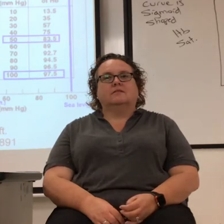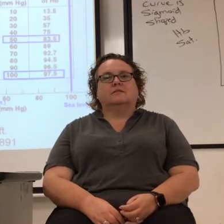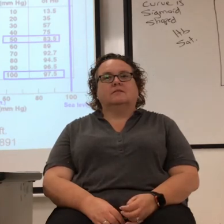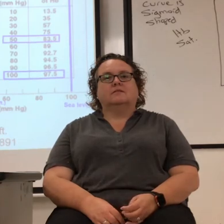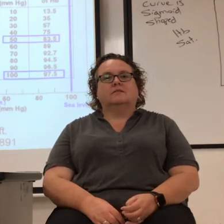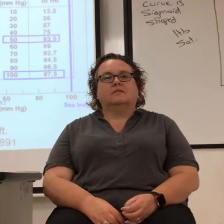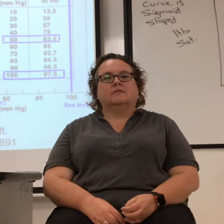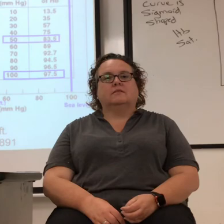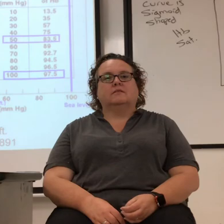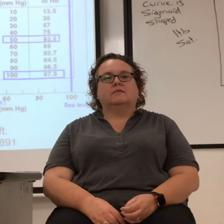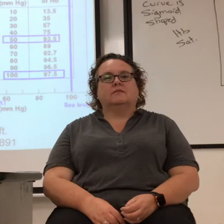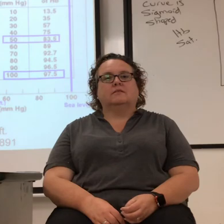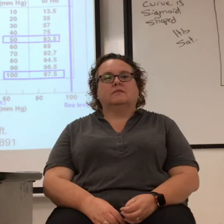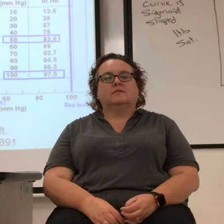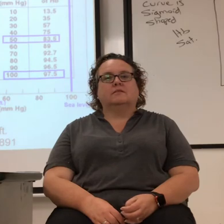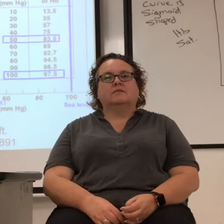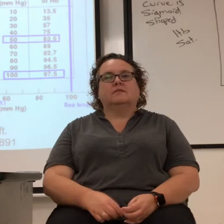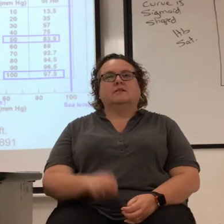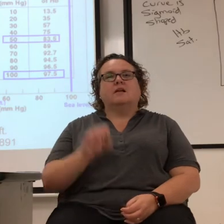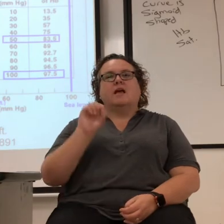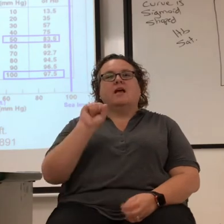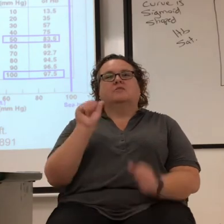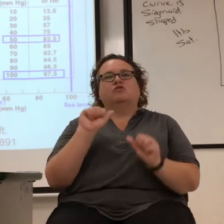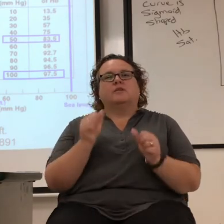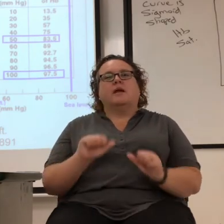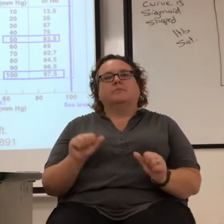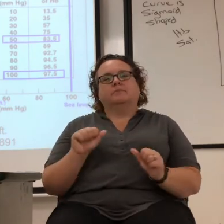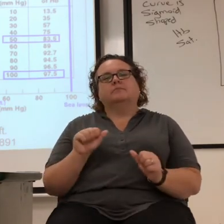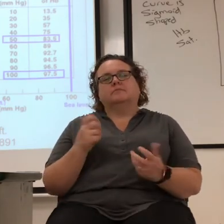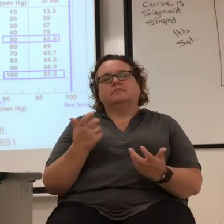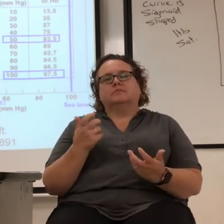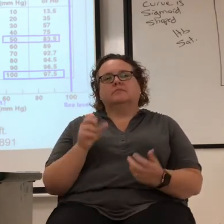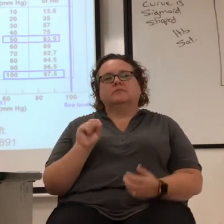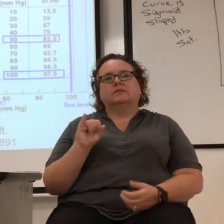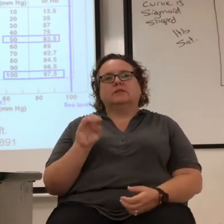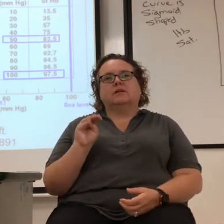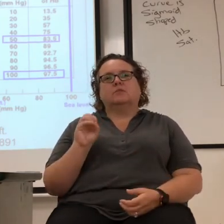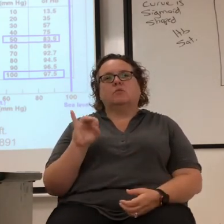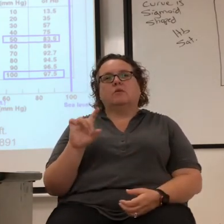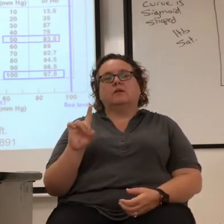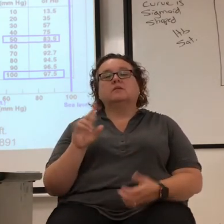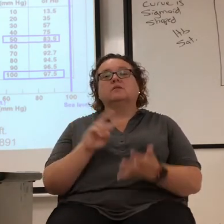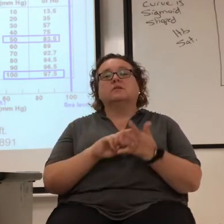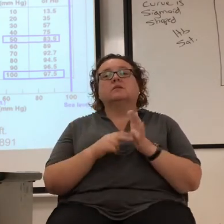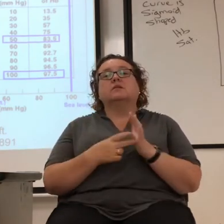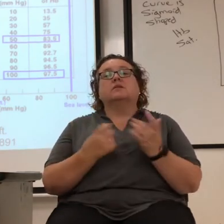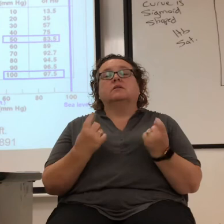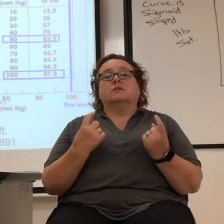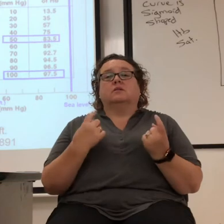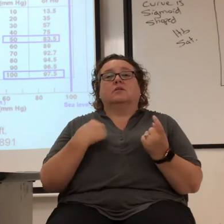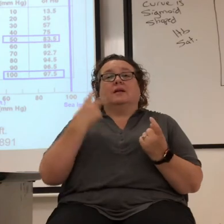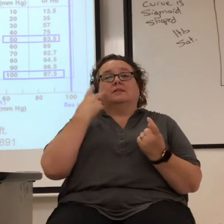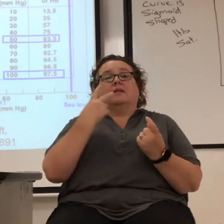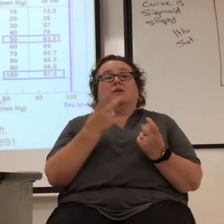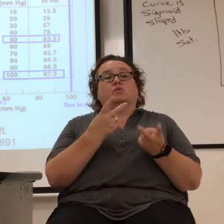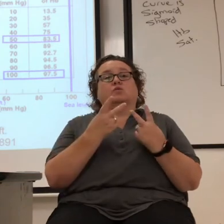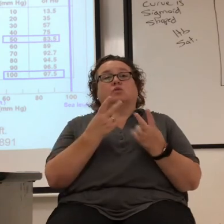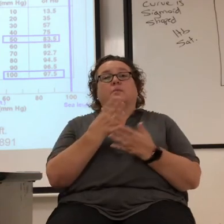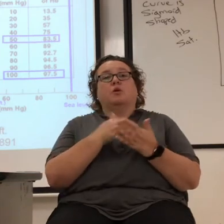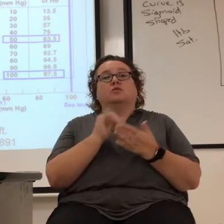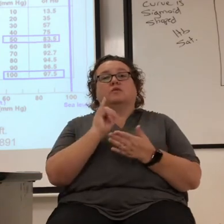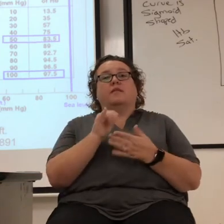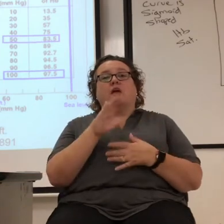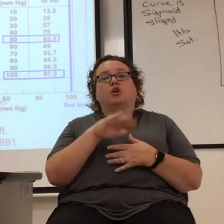Kind of more like that, S shape, that sigmoid. And like, as you can see, there's kind of two parts of this curve that